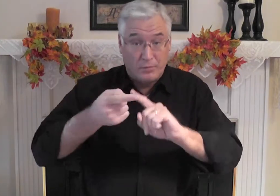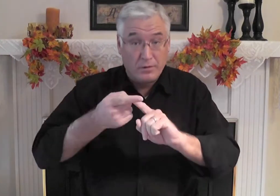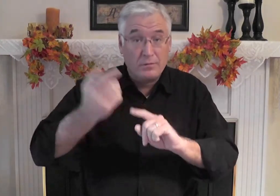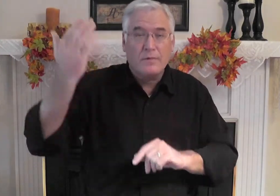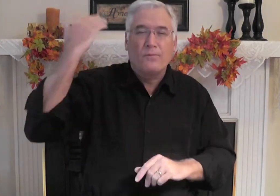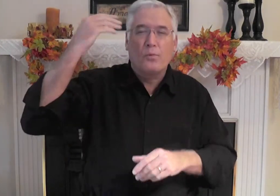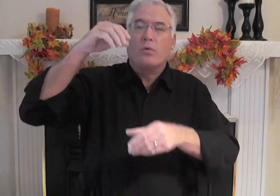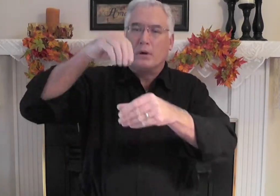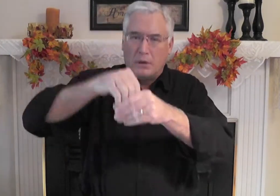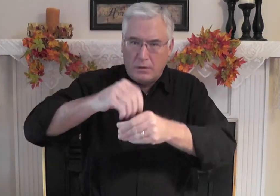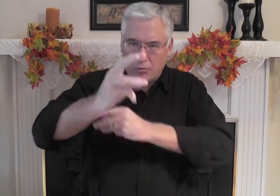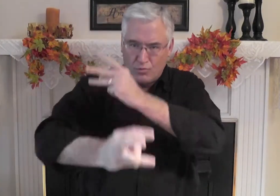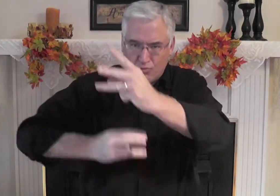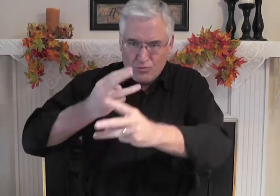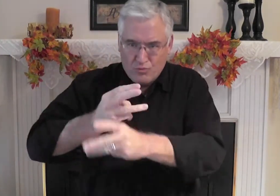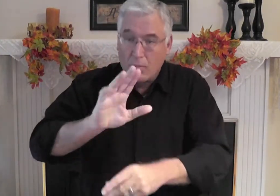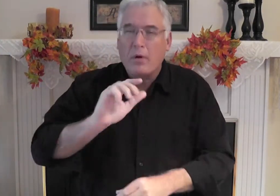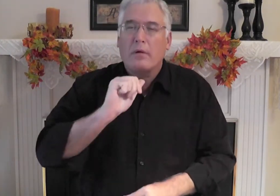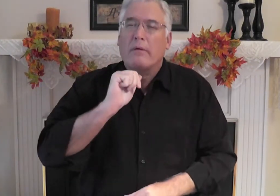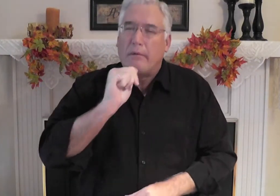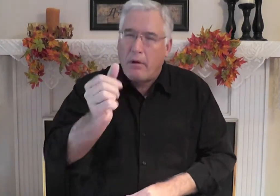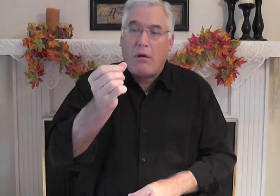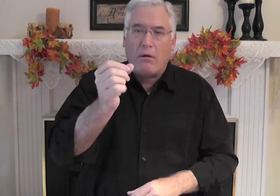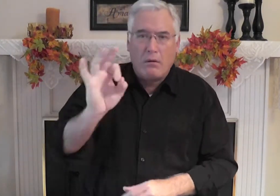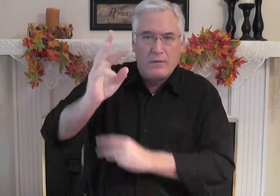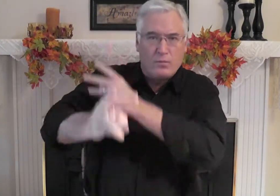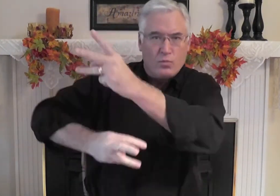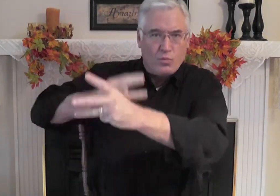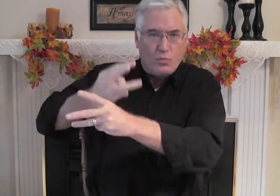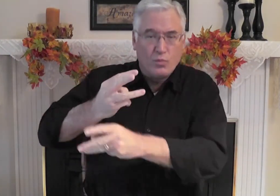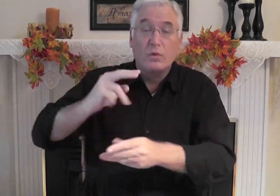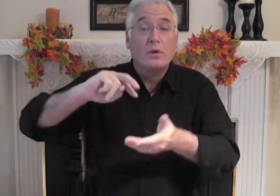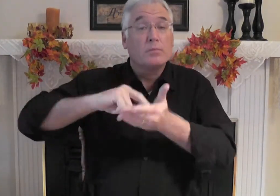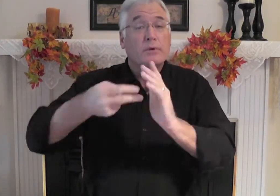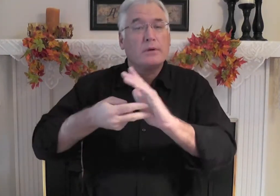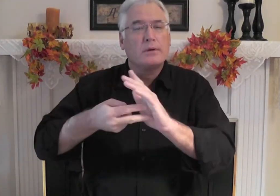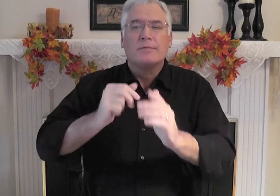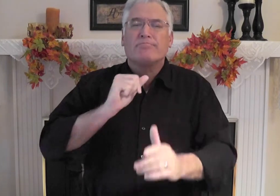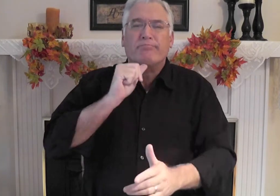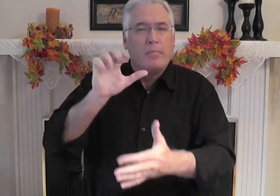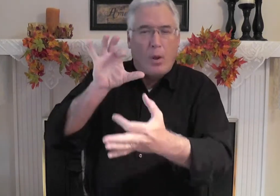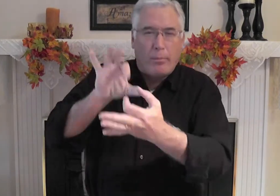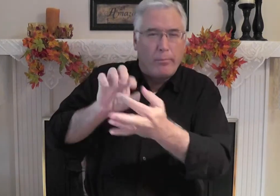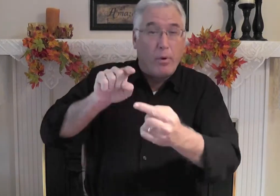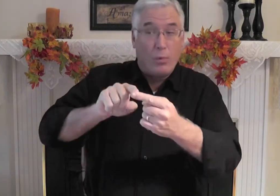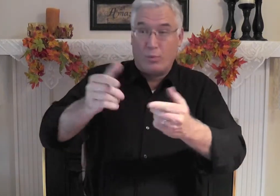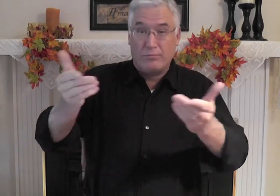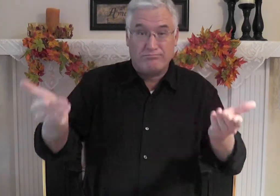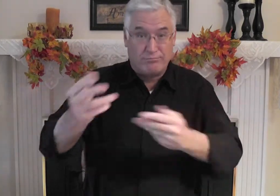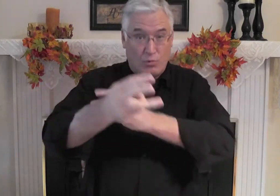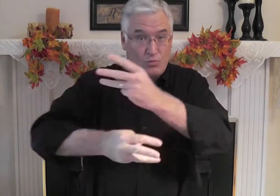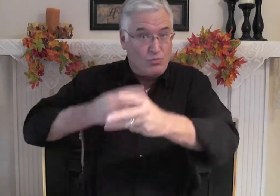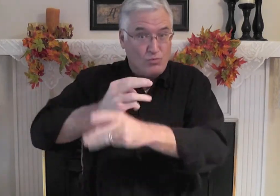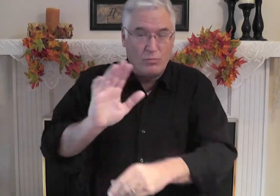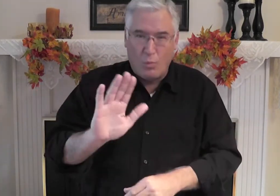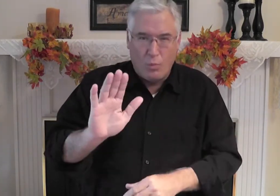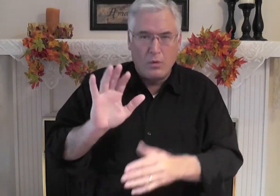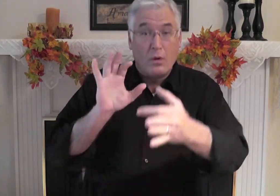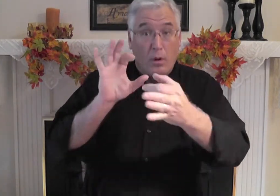Daniel and his friends, they were in this world, but they were not of this world. They did not belong here to